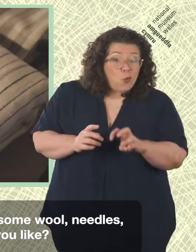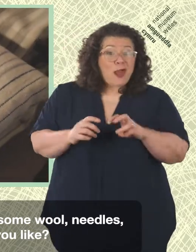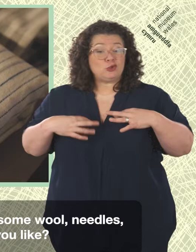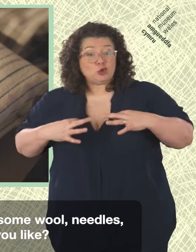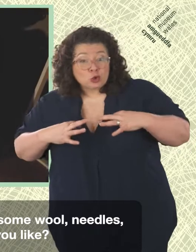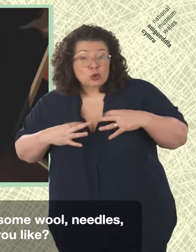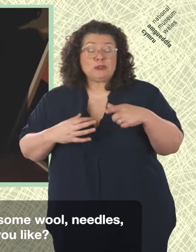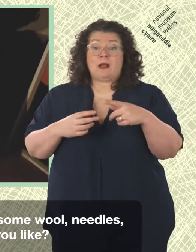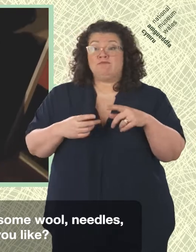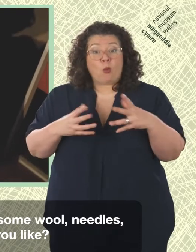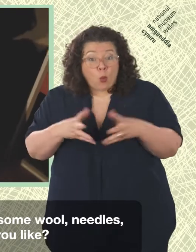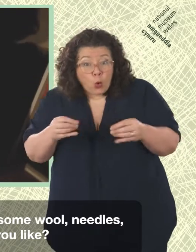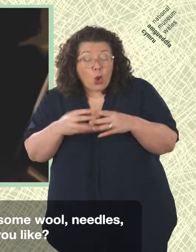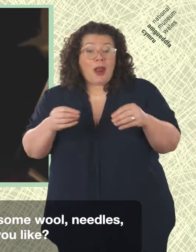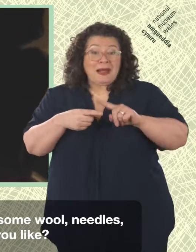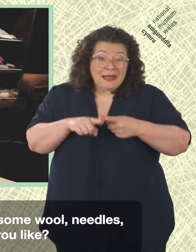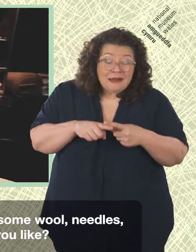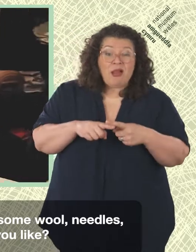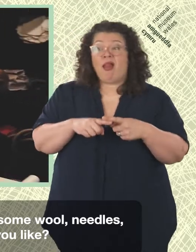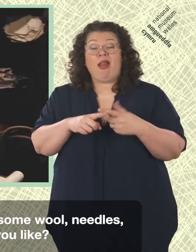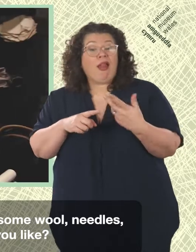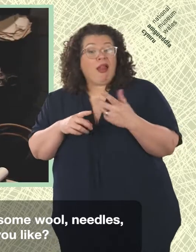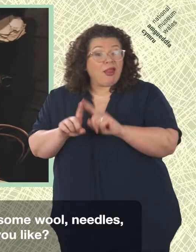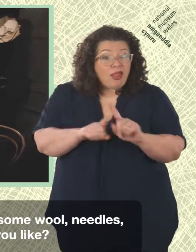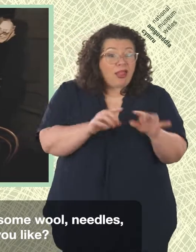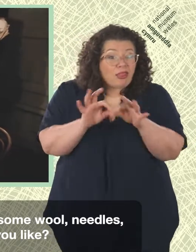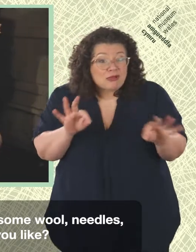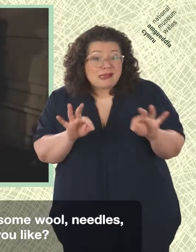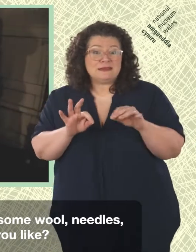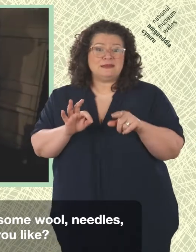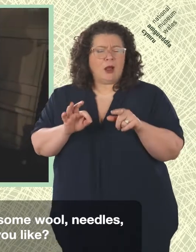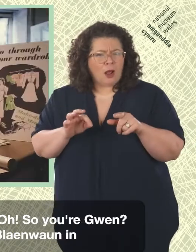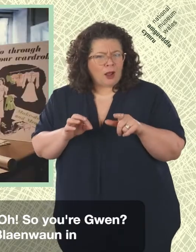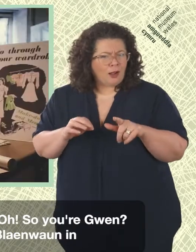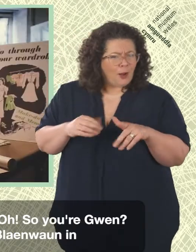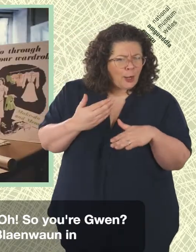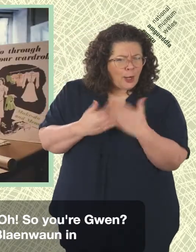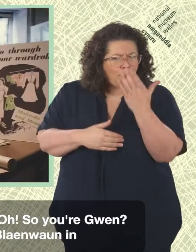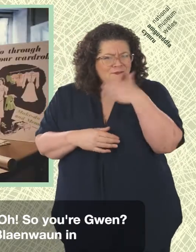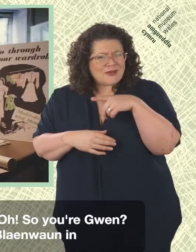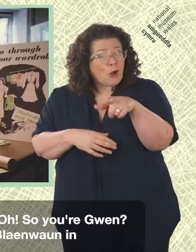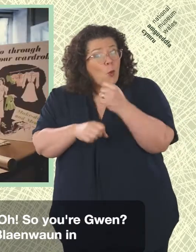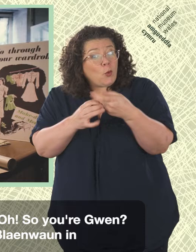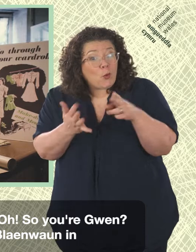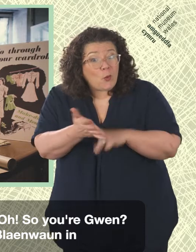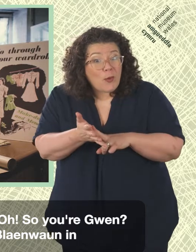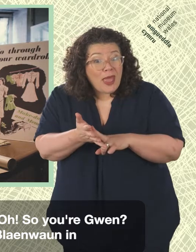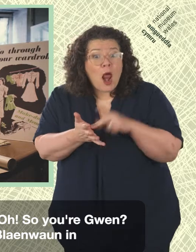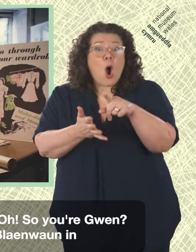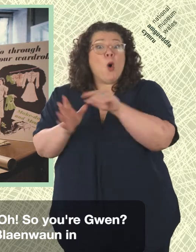flannel shirts, some wool, needles, threads. What would you like? Oh, a new face I don't